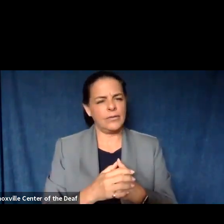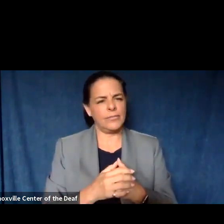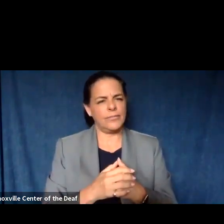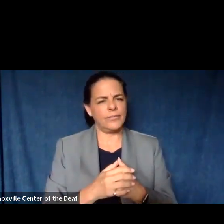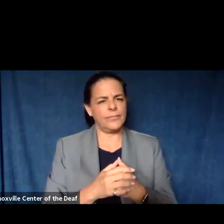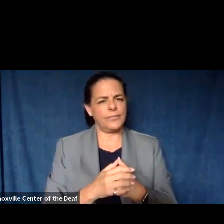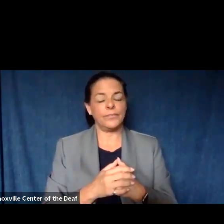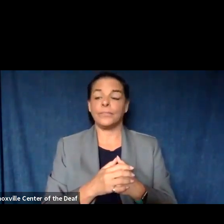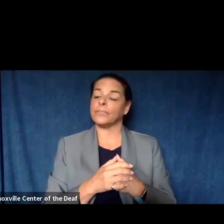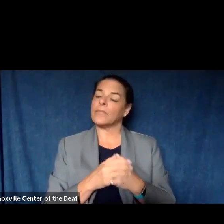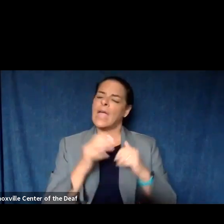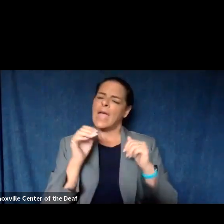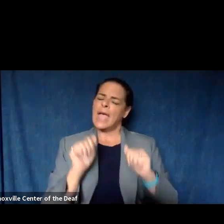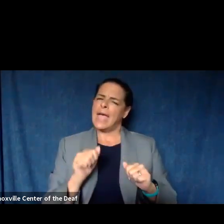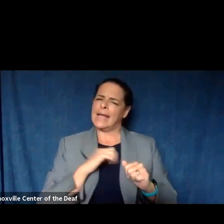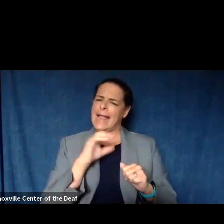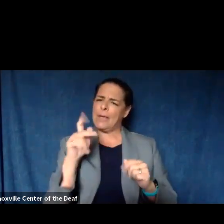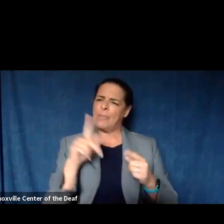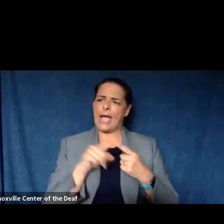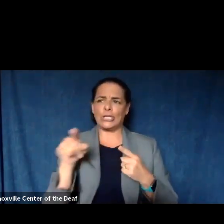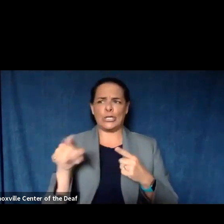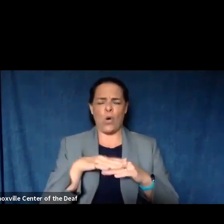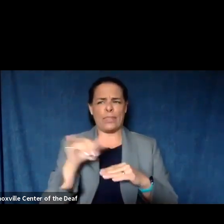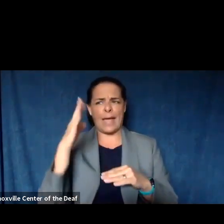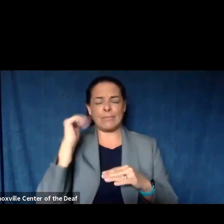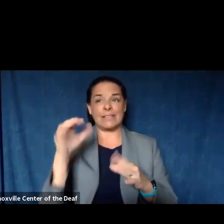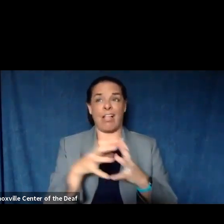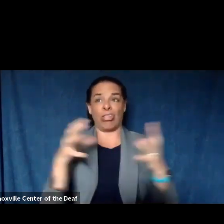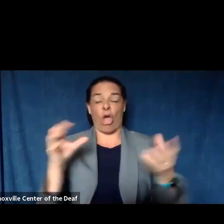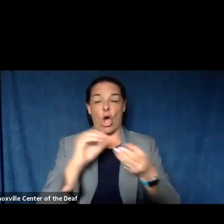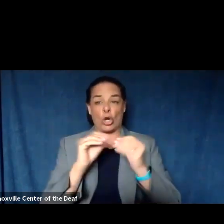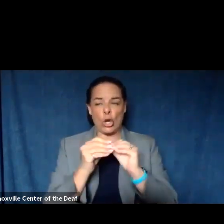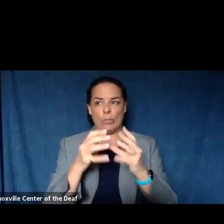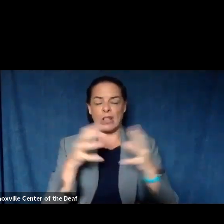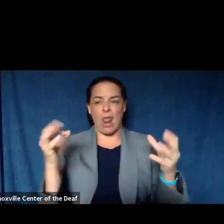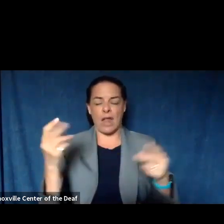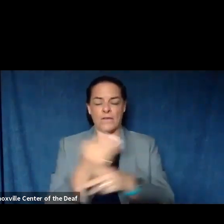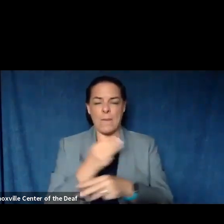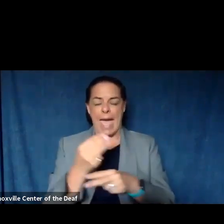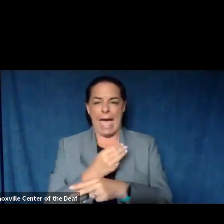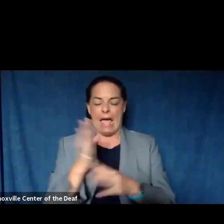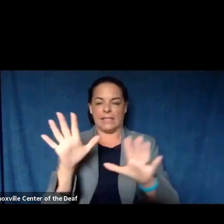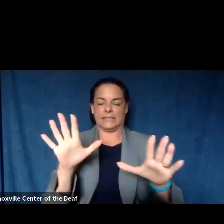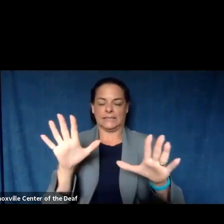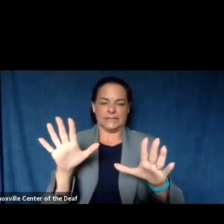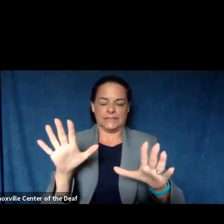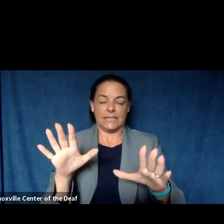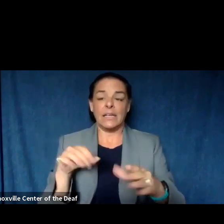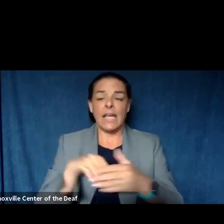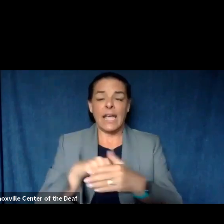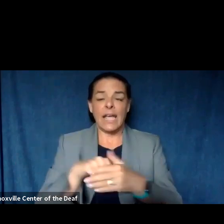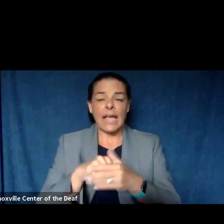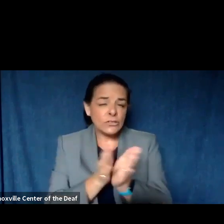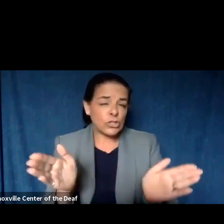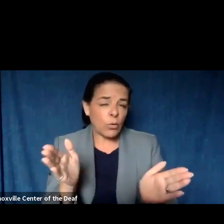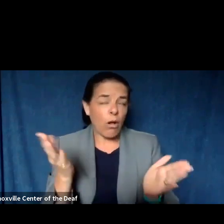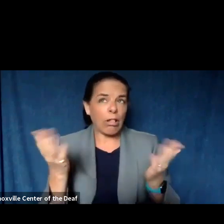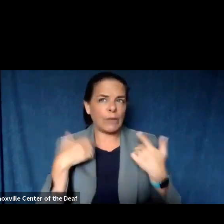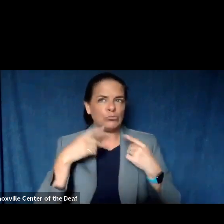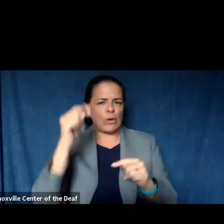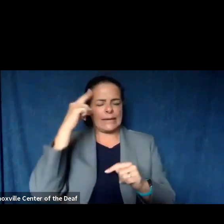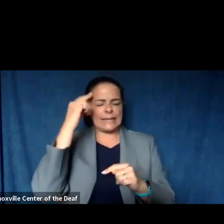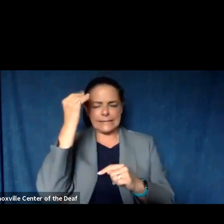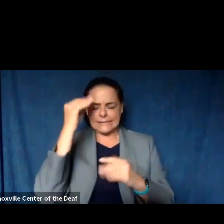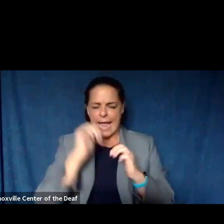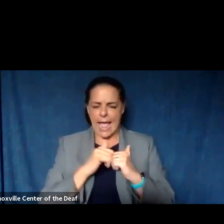Can I get back to you on that? Because that's a lot of math there, Brian. In general, there may be some, I'm trying to think through